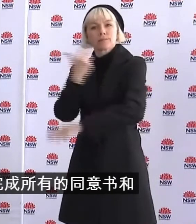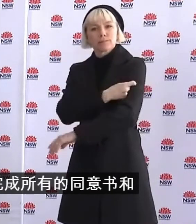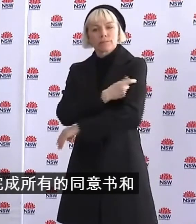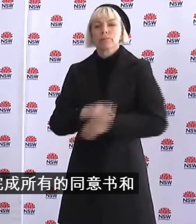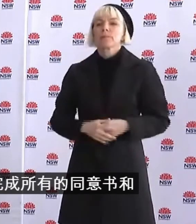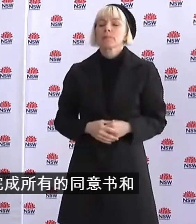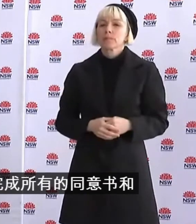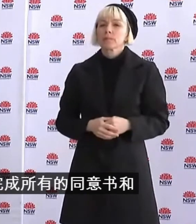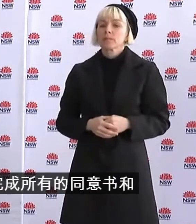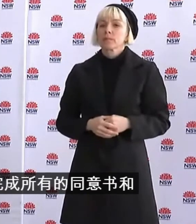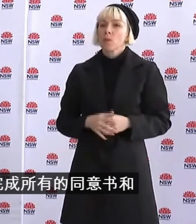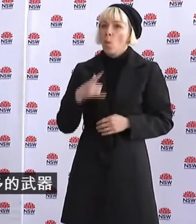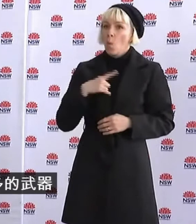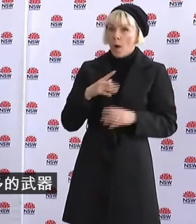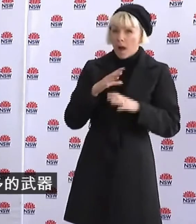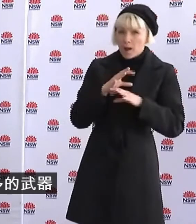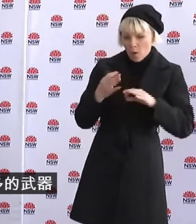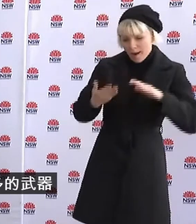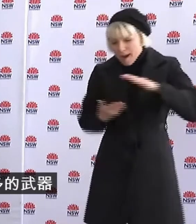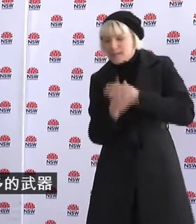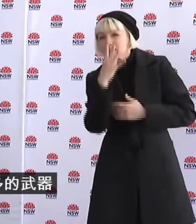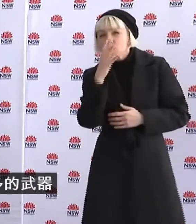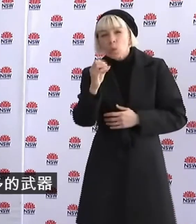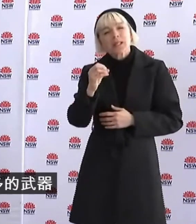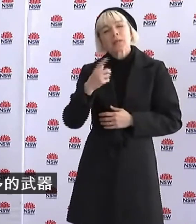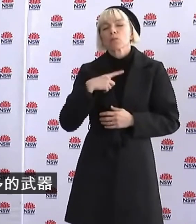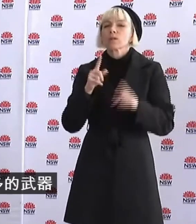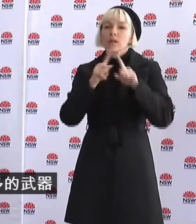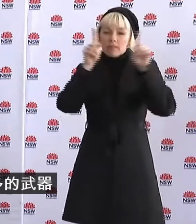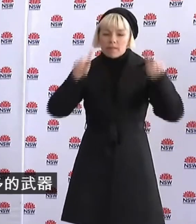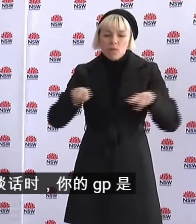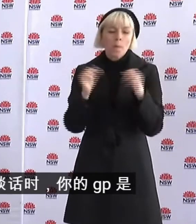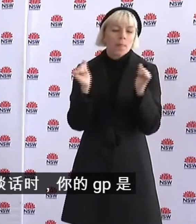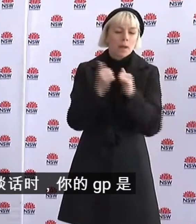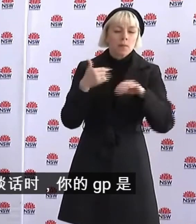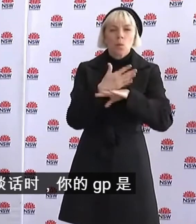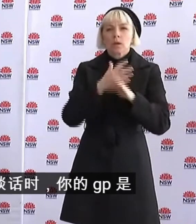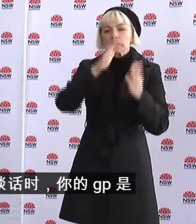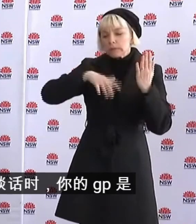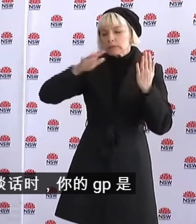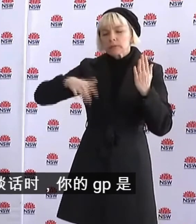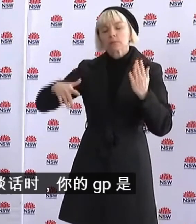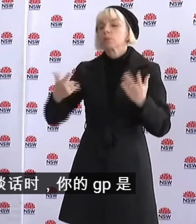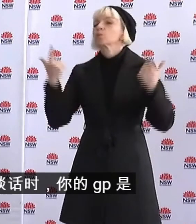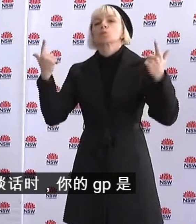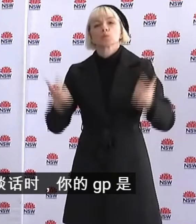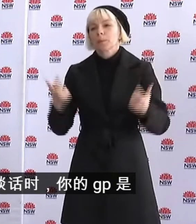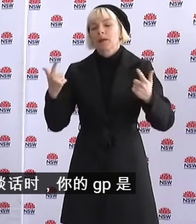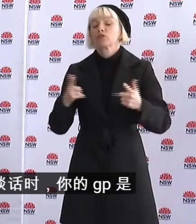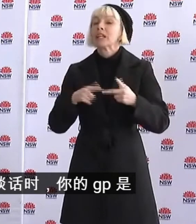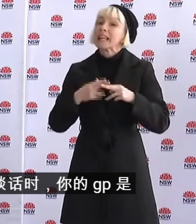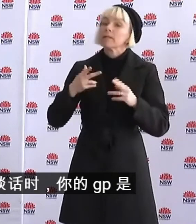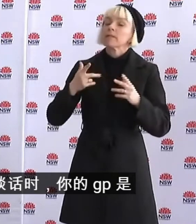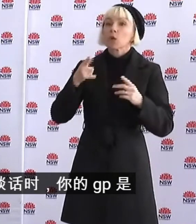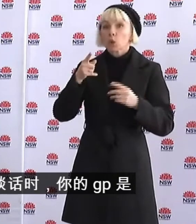takes more time to go through all the consent forms, and we're really keen to get as many jabs in arms as possible. So our strategy is, when a longer conversation